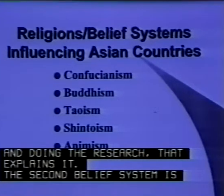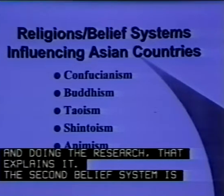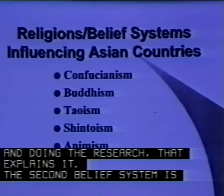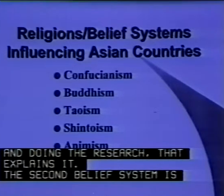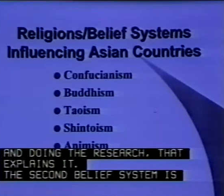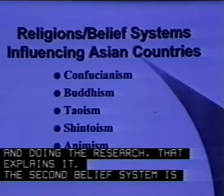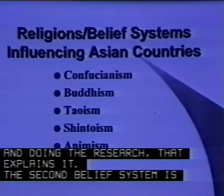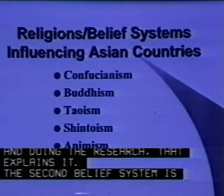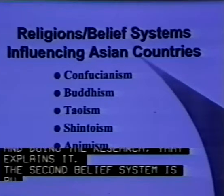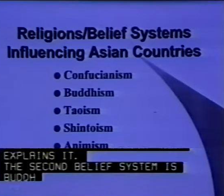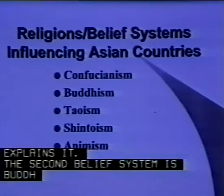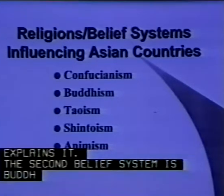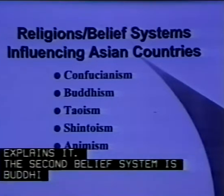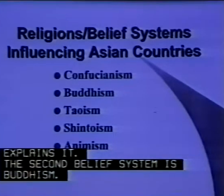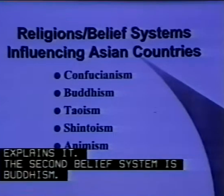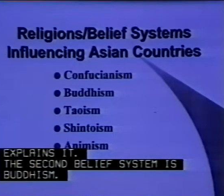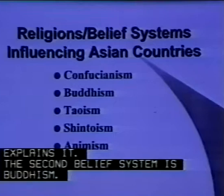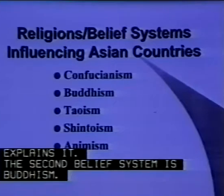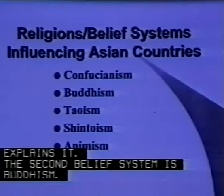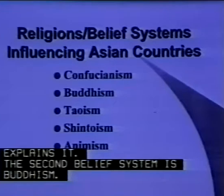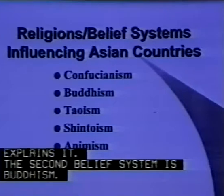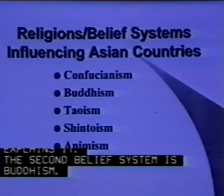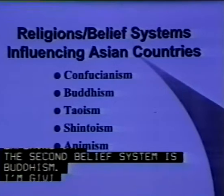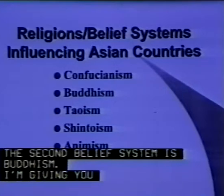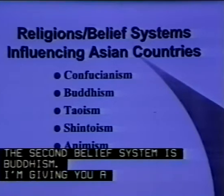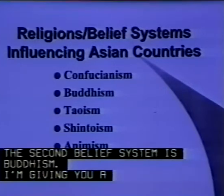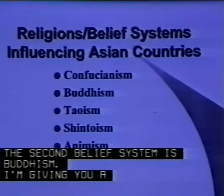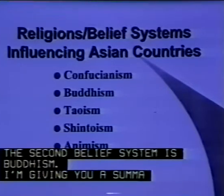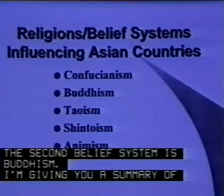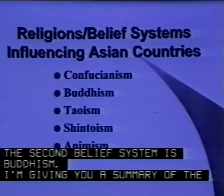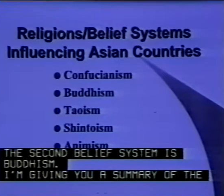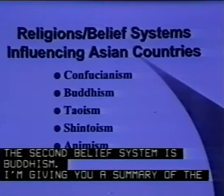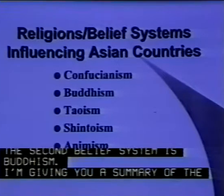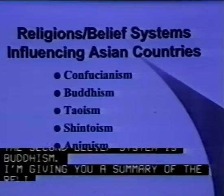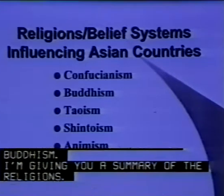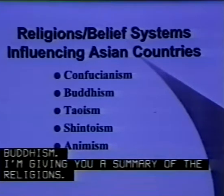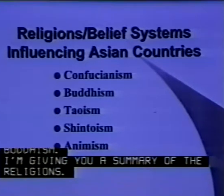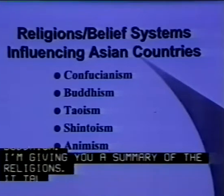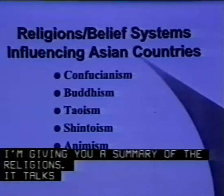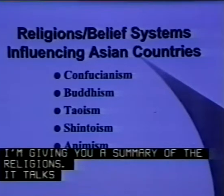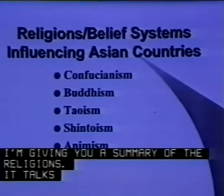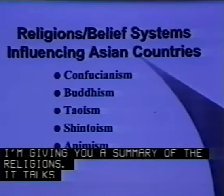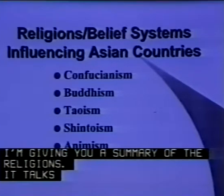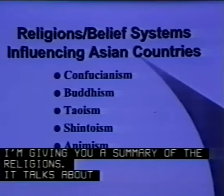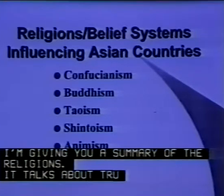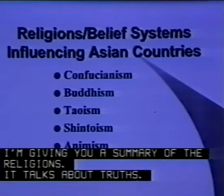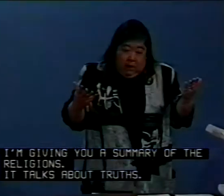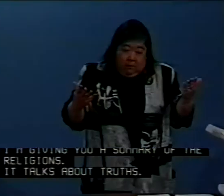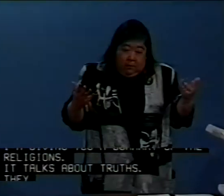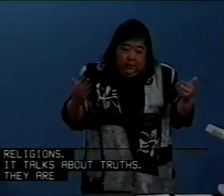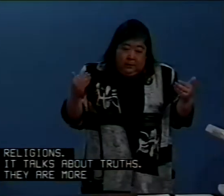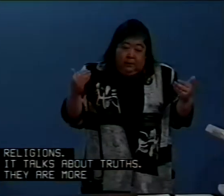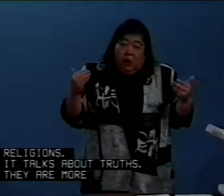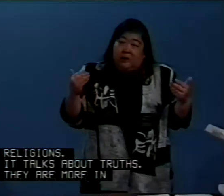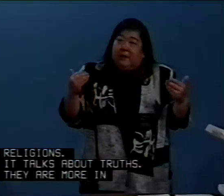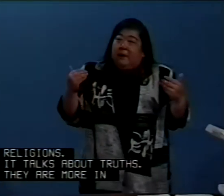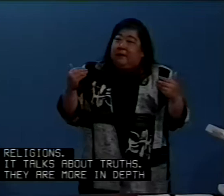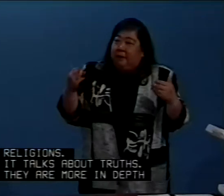religions. They're much more in depth and much more subtle than what I could present here. Buddhism talks about